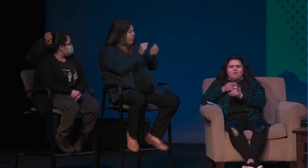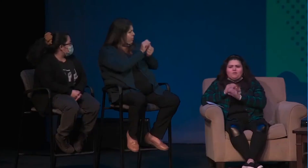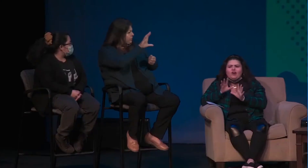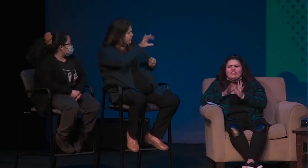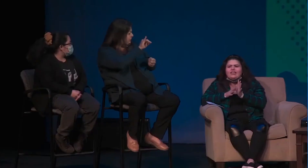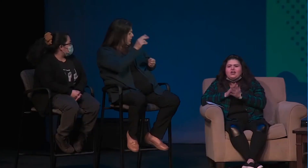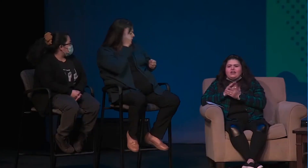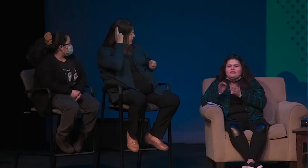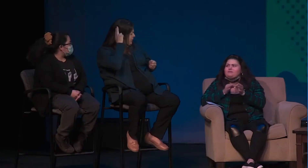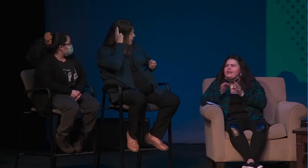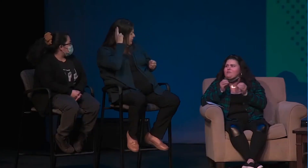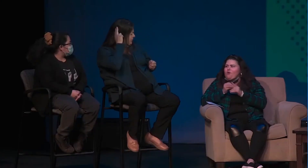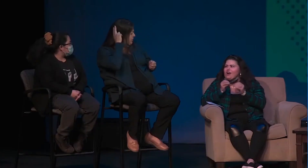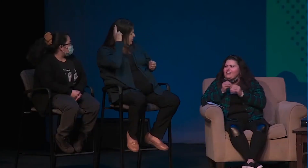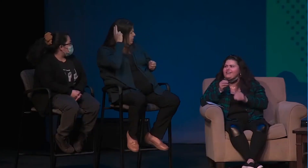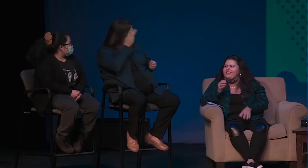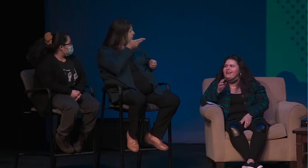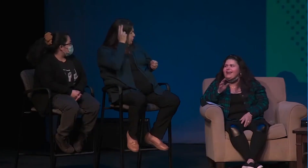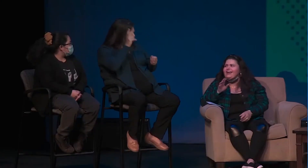Just to make sure that